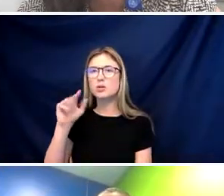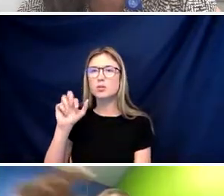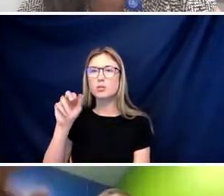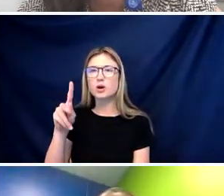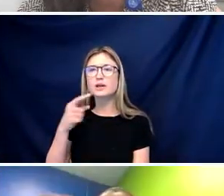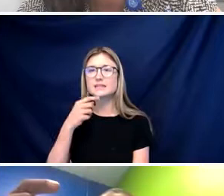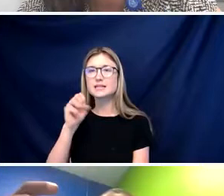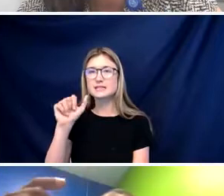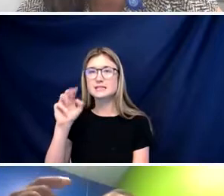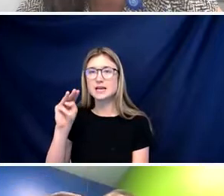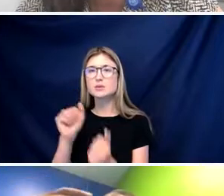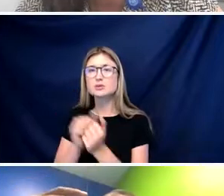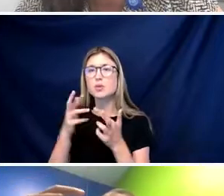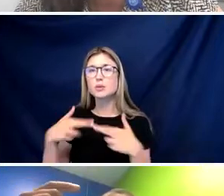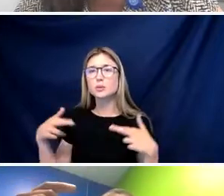they created